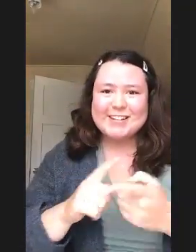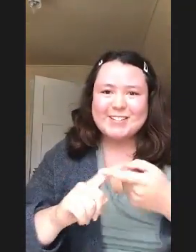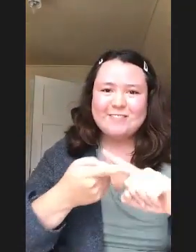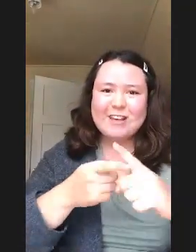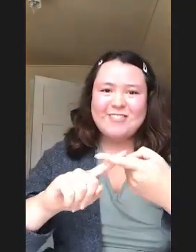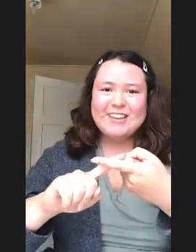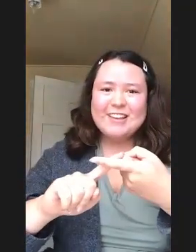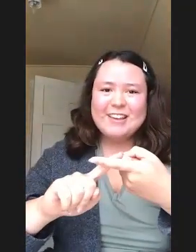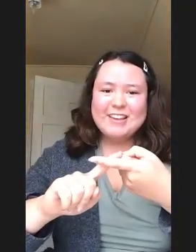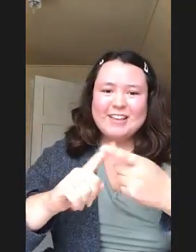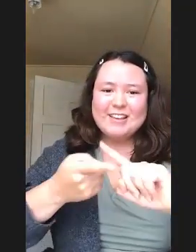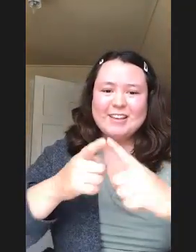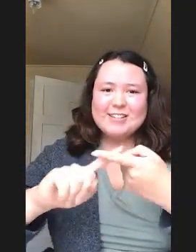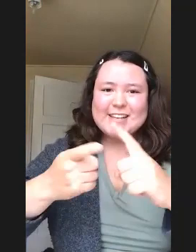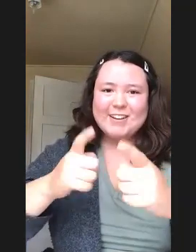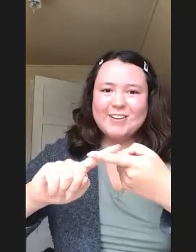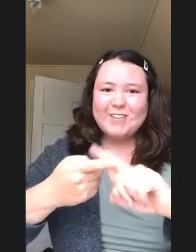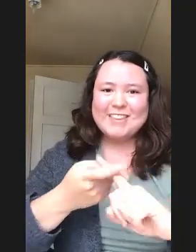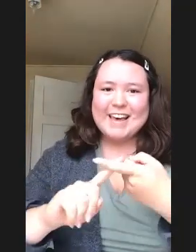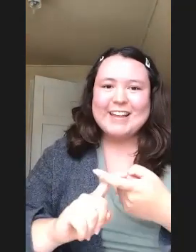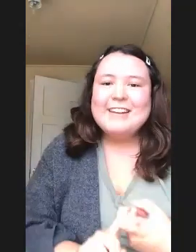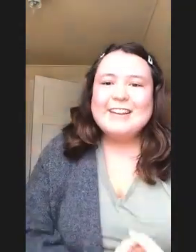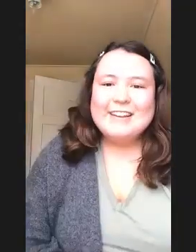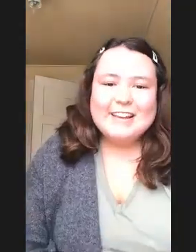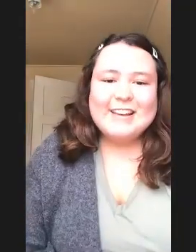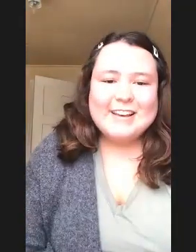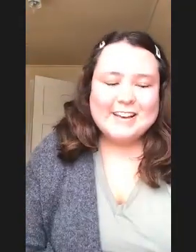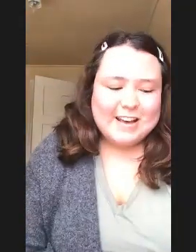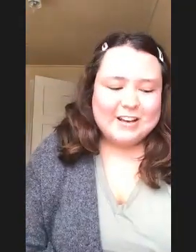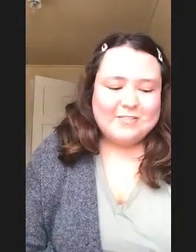extension of family. You just kind of go like that.